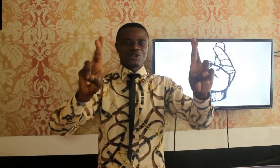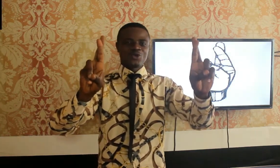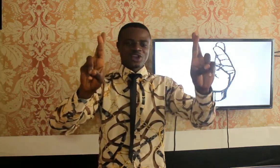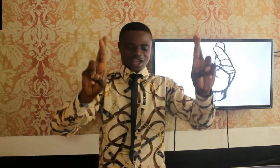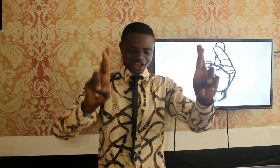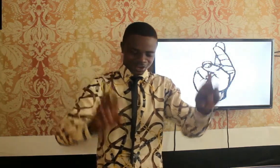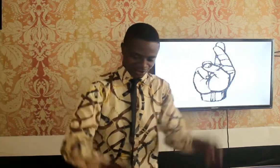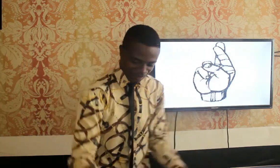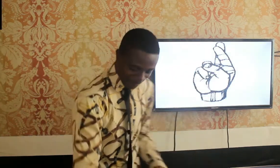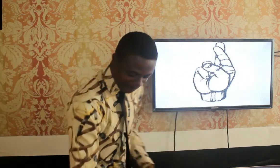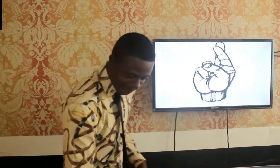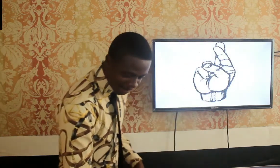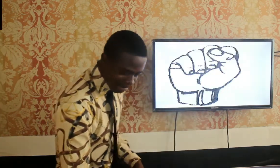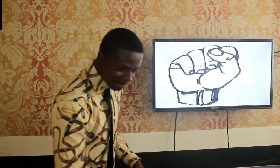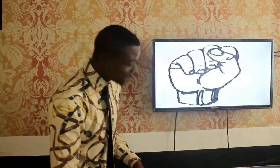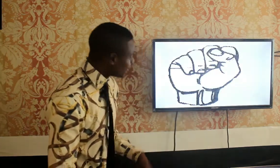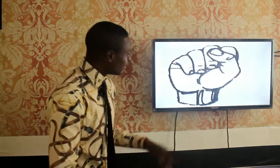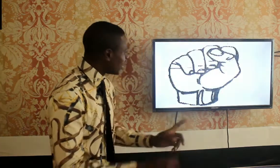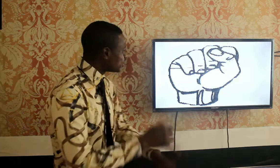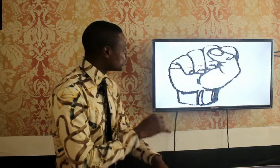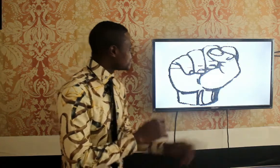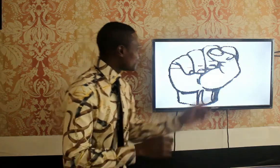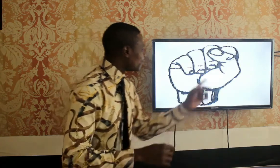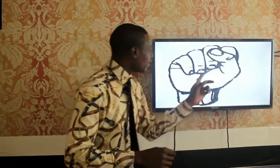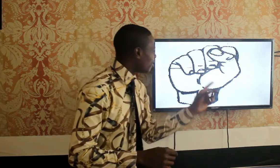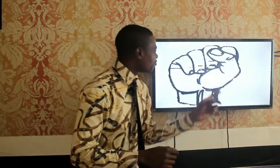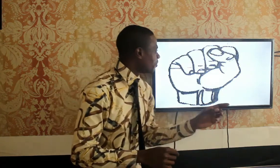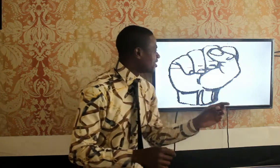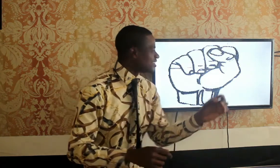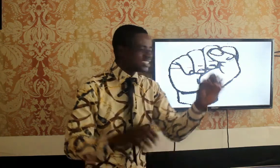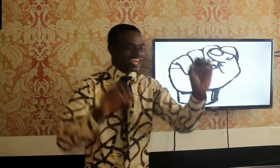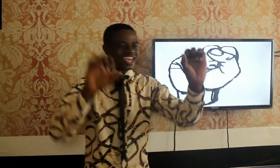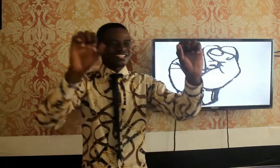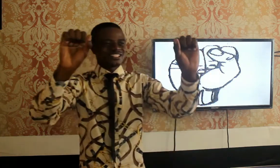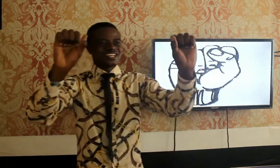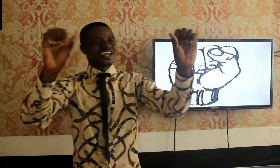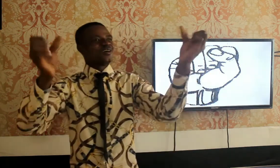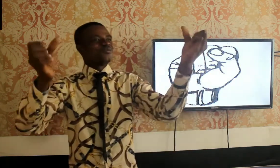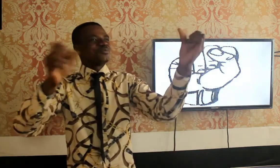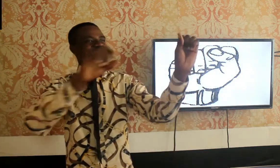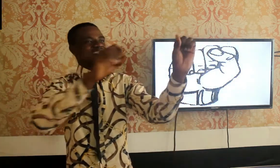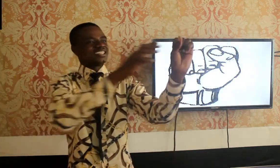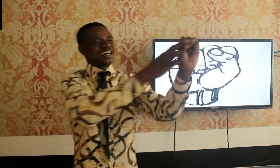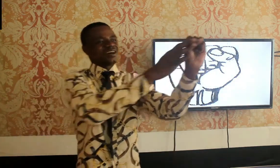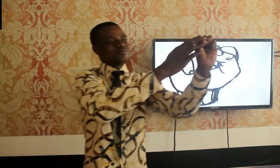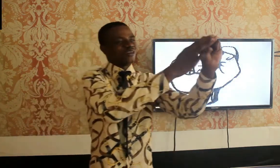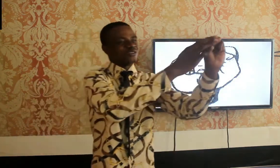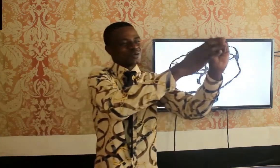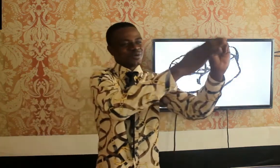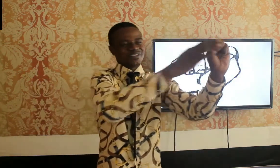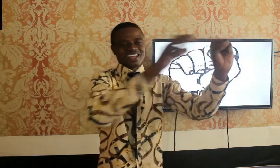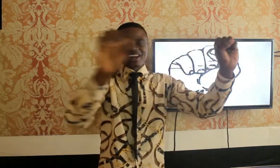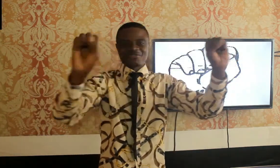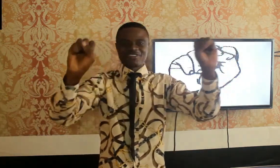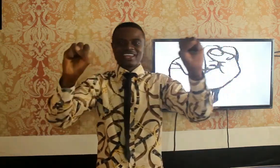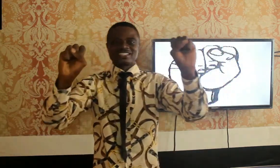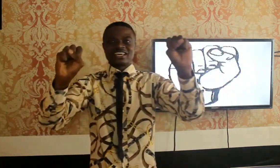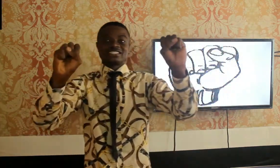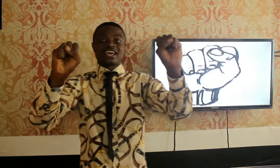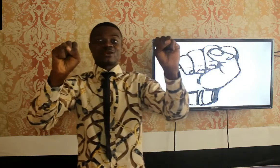Very good. R. The next alphabet is S. You place the thumb on top of the other fingers. And it's